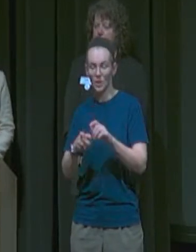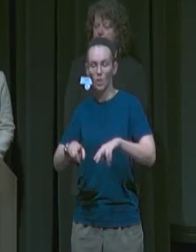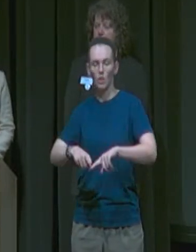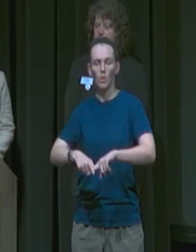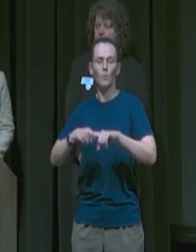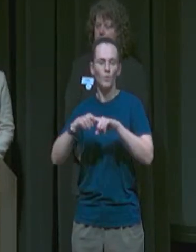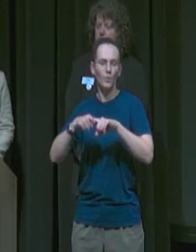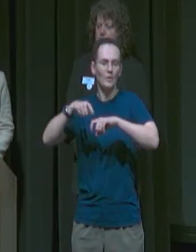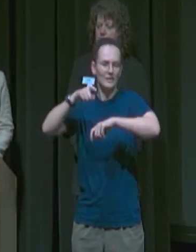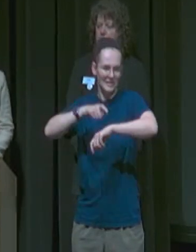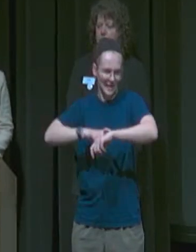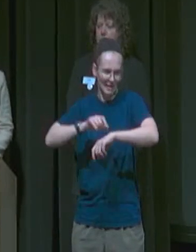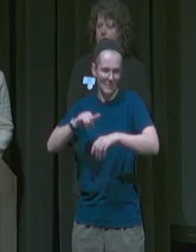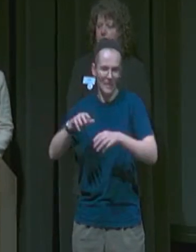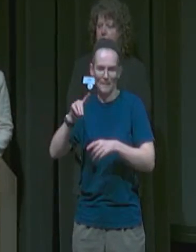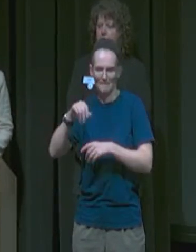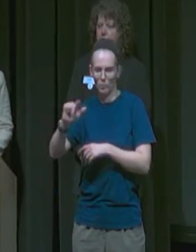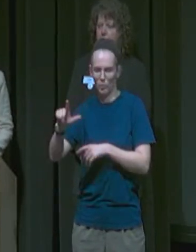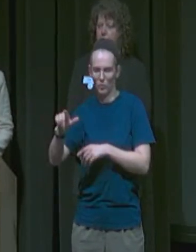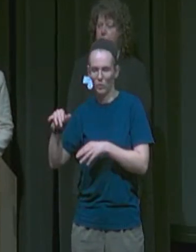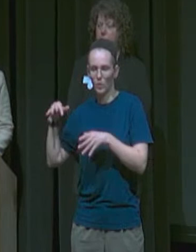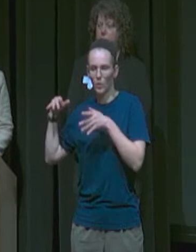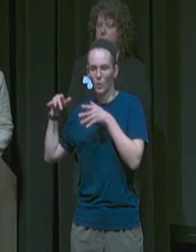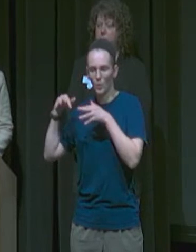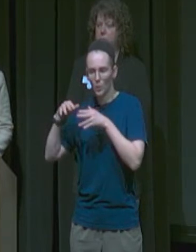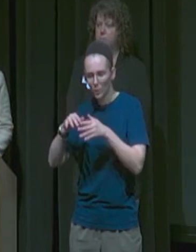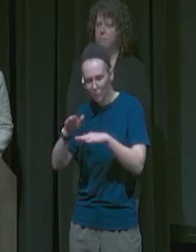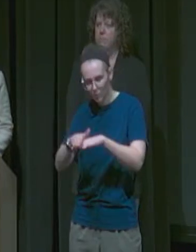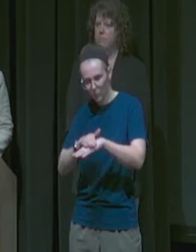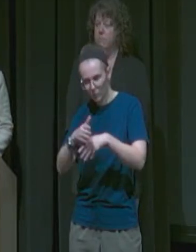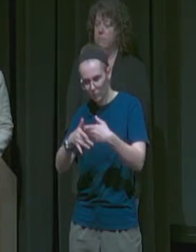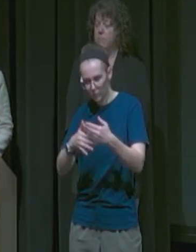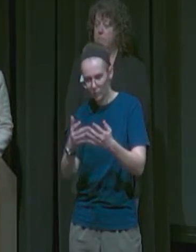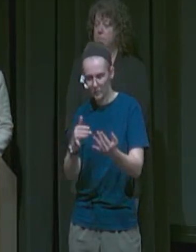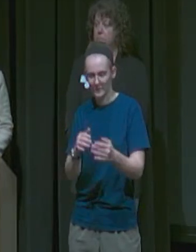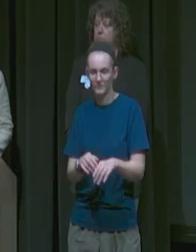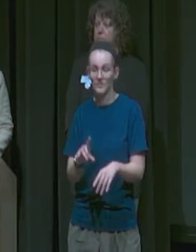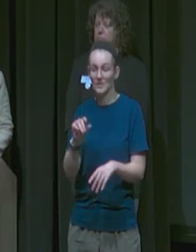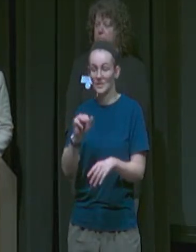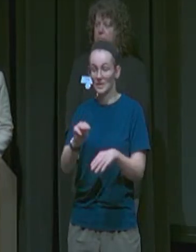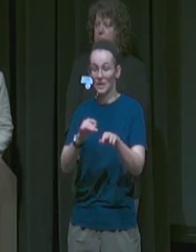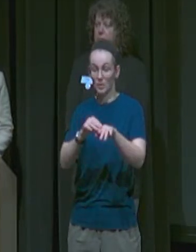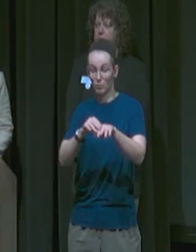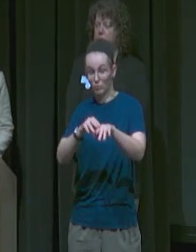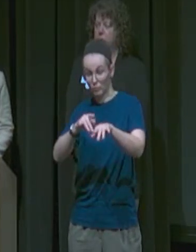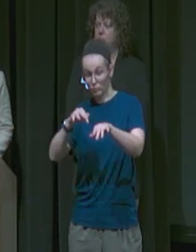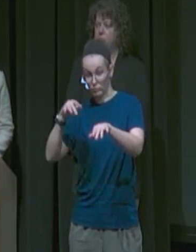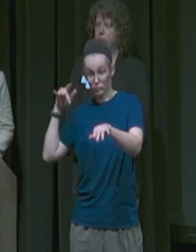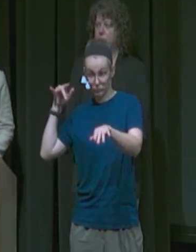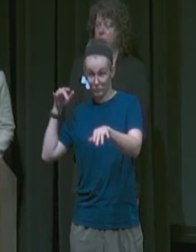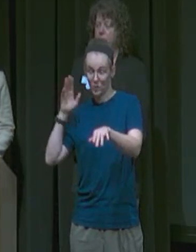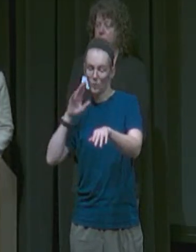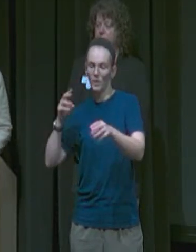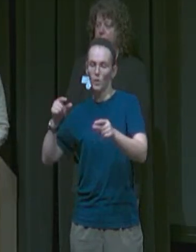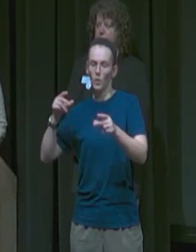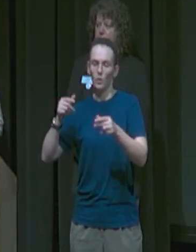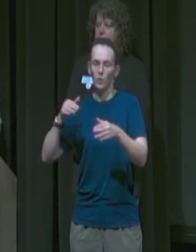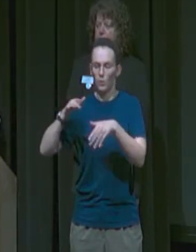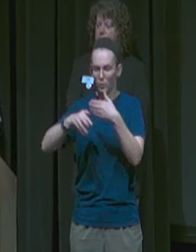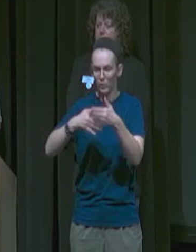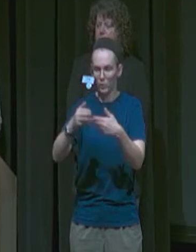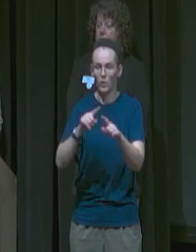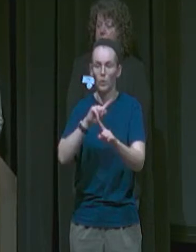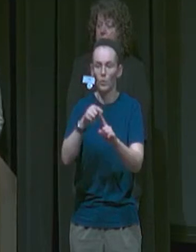time in that pool. So anything from the dam structure up is going to move faster once the dam is